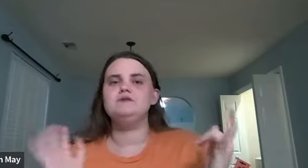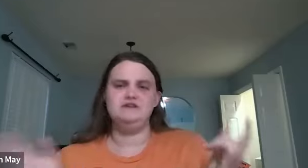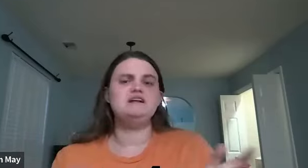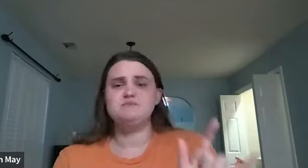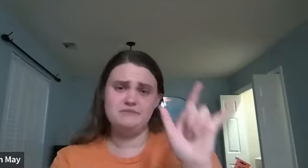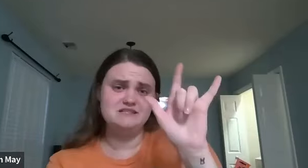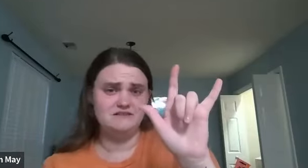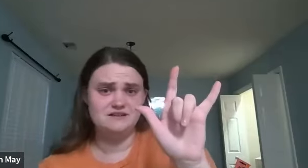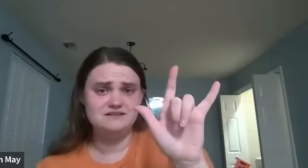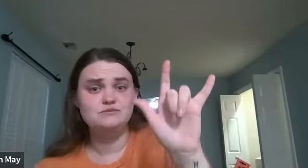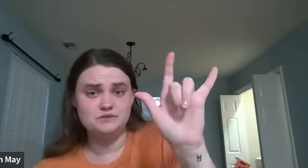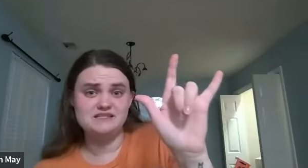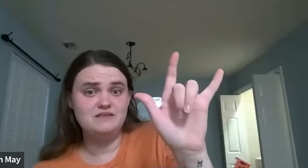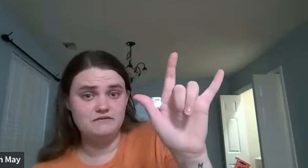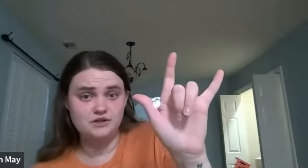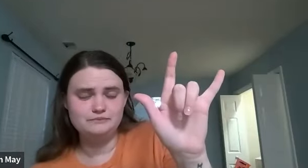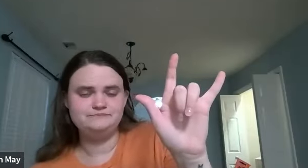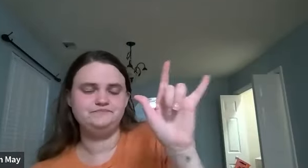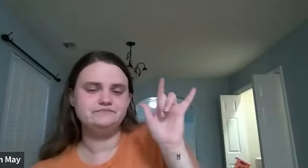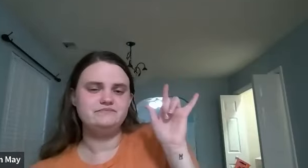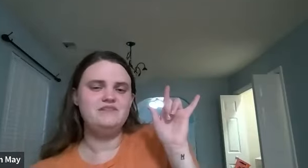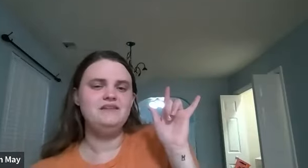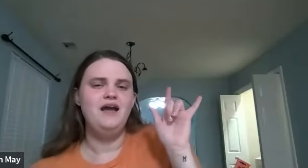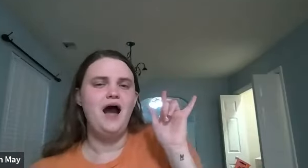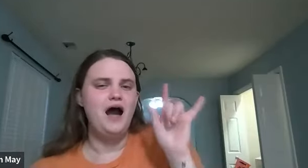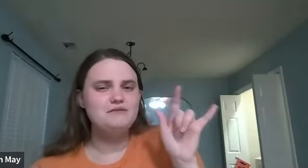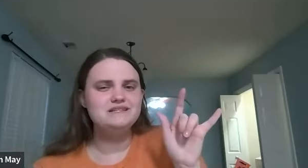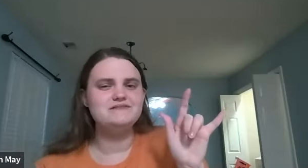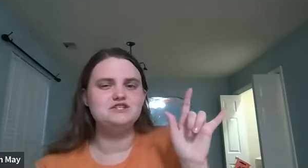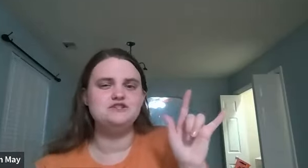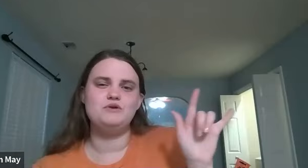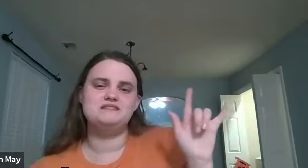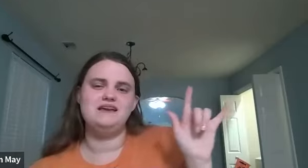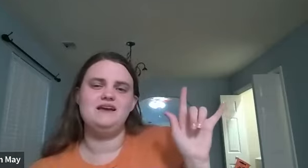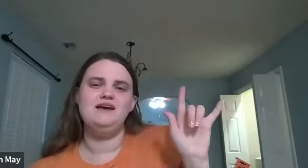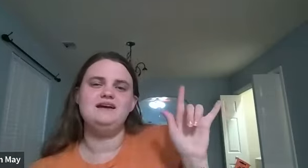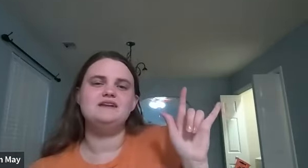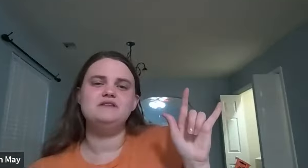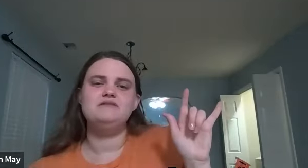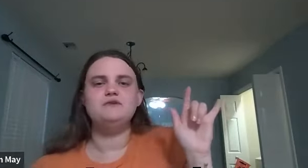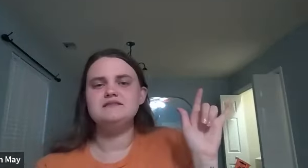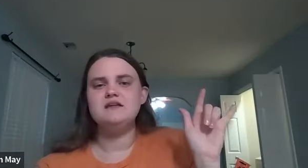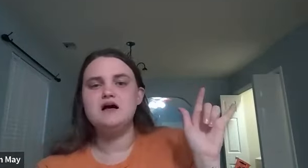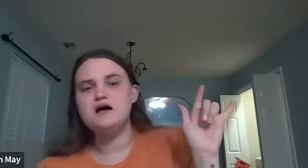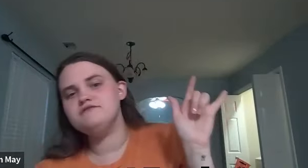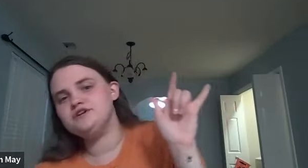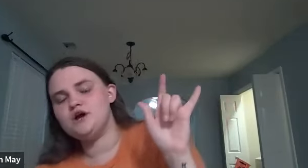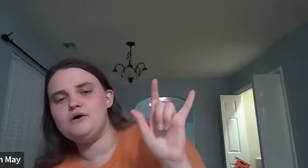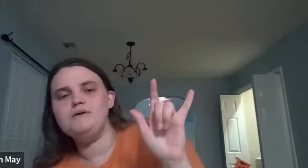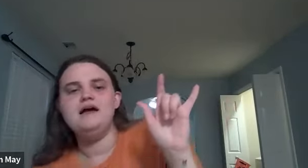you guys have probably seen this, which means I love you. I've always seen this used more as like kind of like friend love,